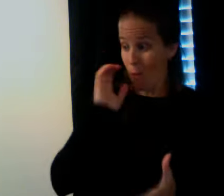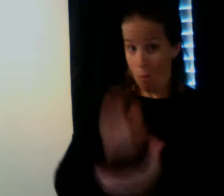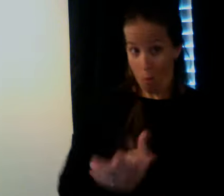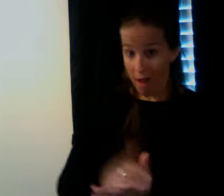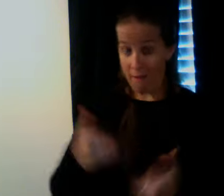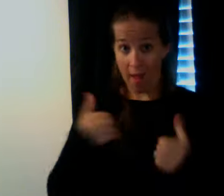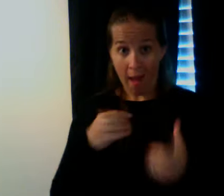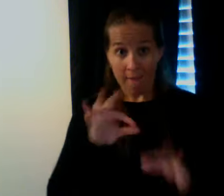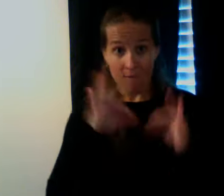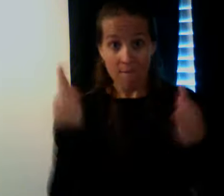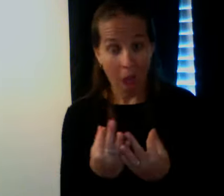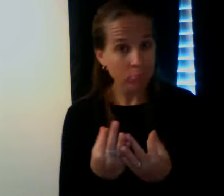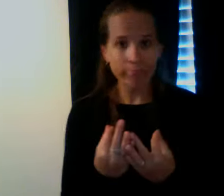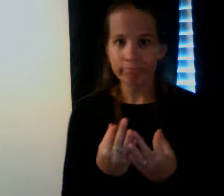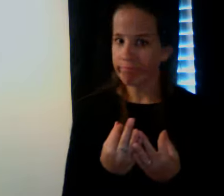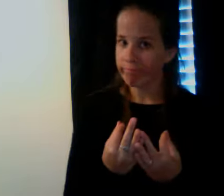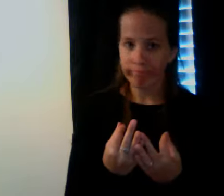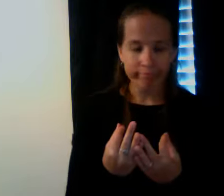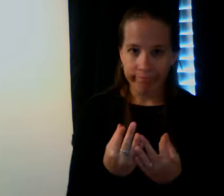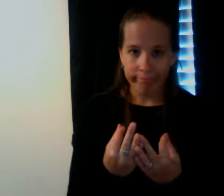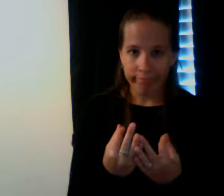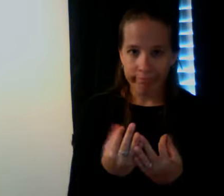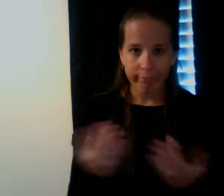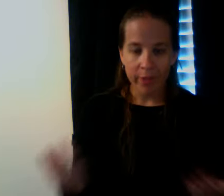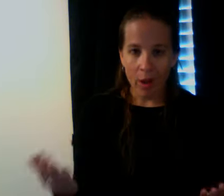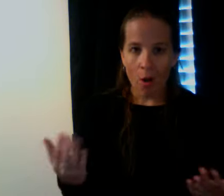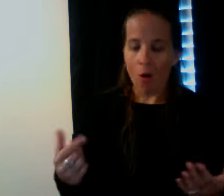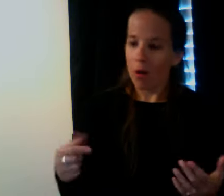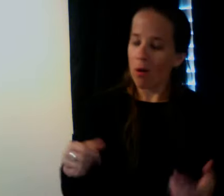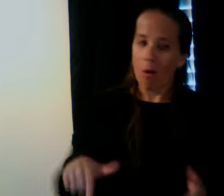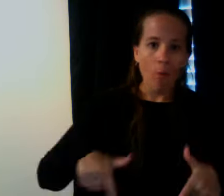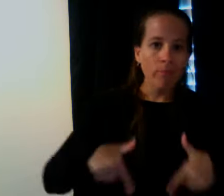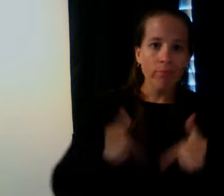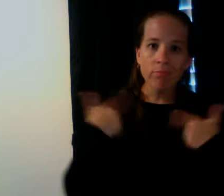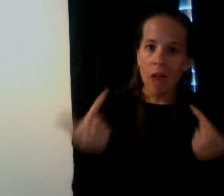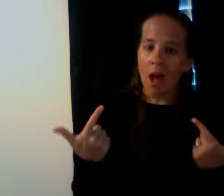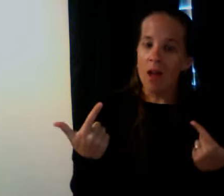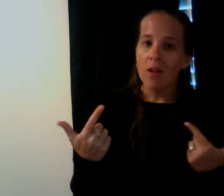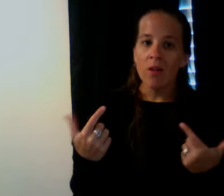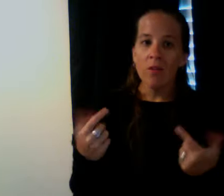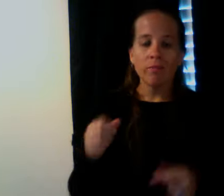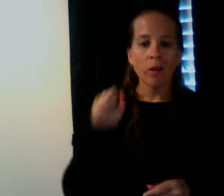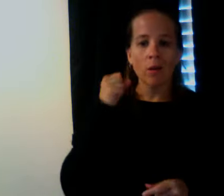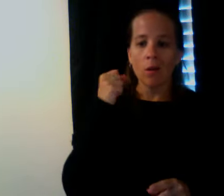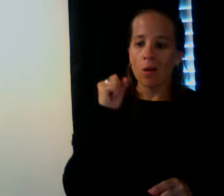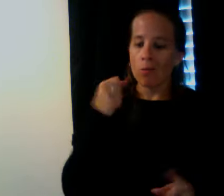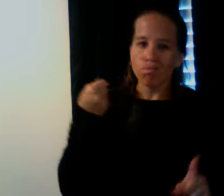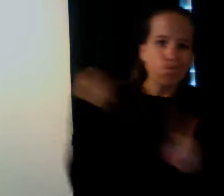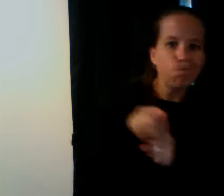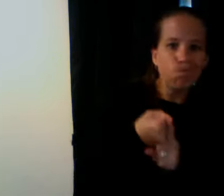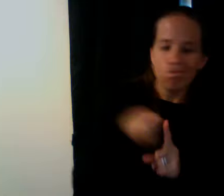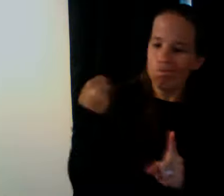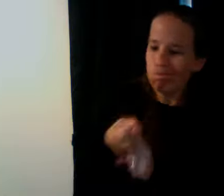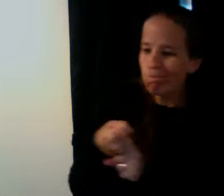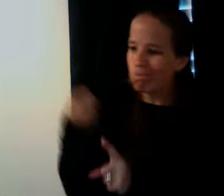Sometimes life's going to hit you in the head with a brick. Don't lose faith. I'm convinced that the only thing that kept me going was